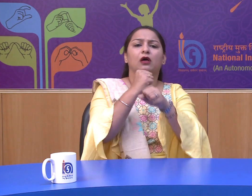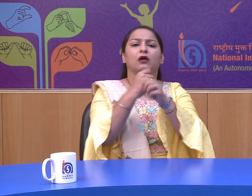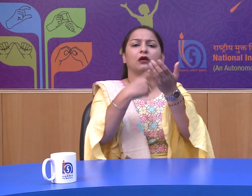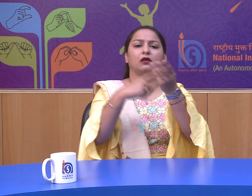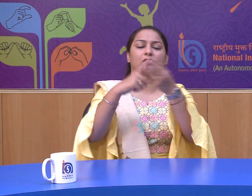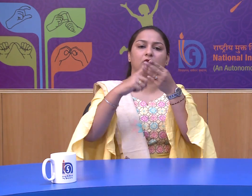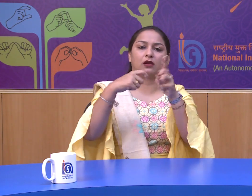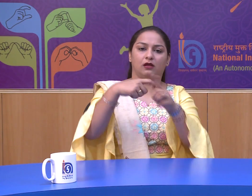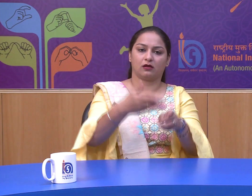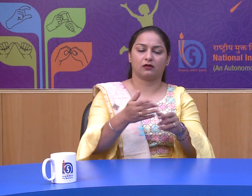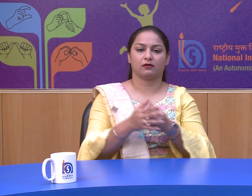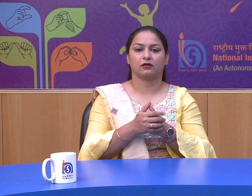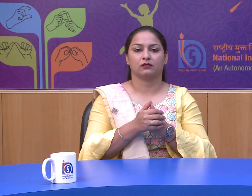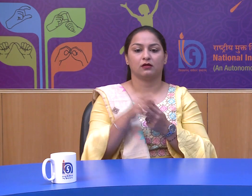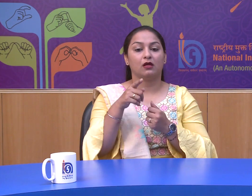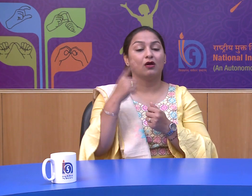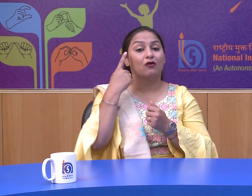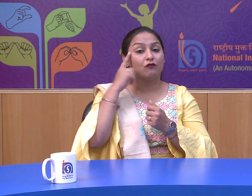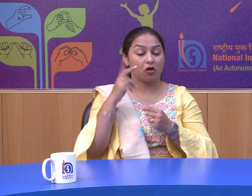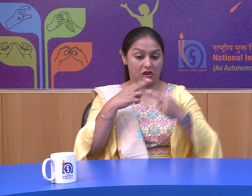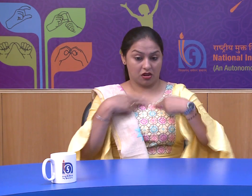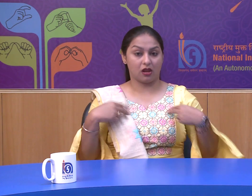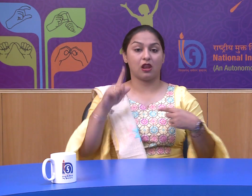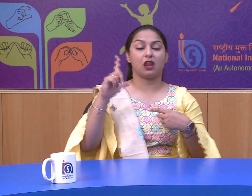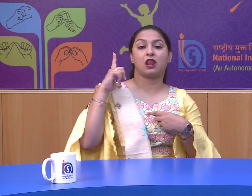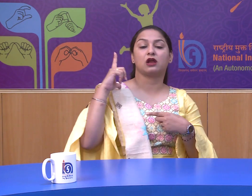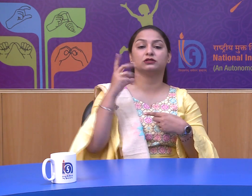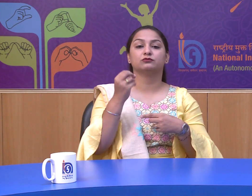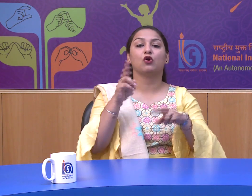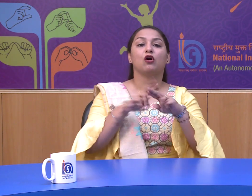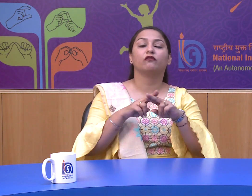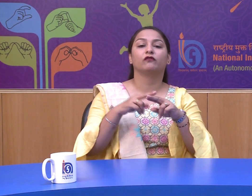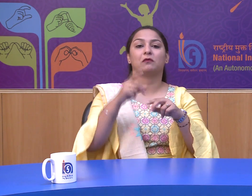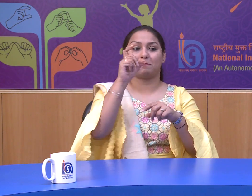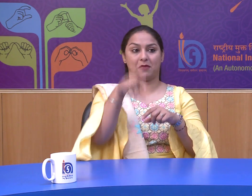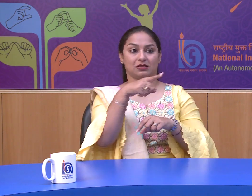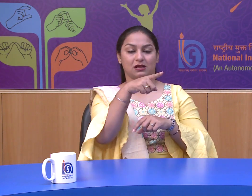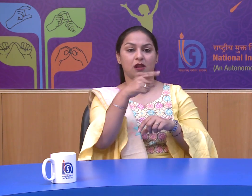under the leadership of Alexander the Great.